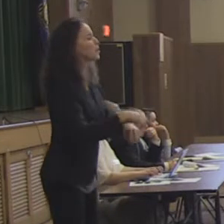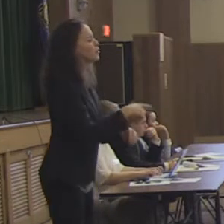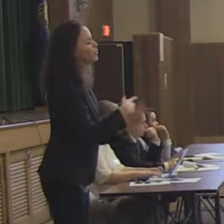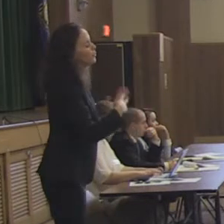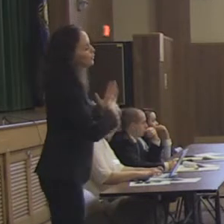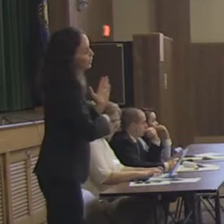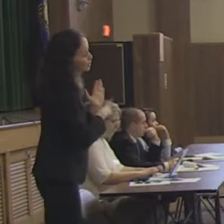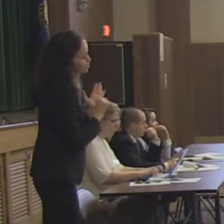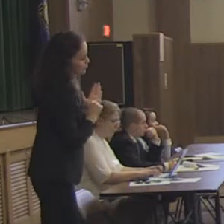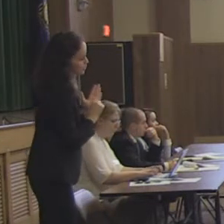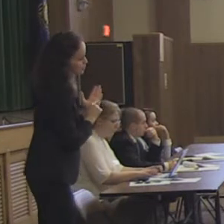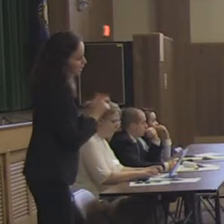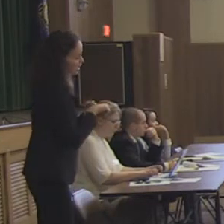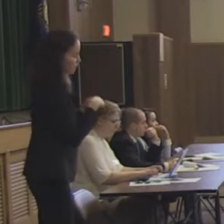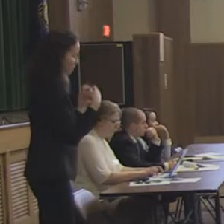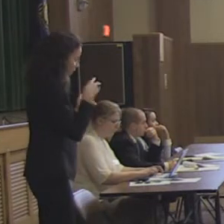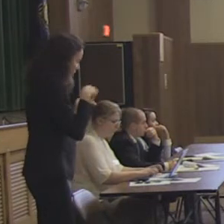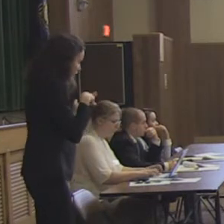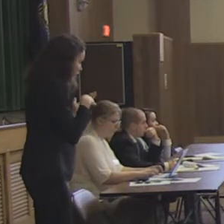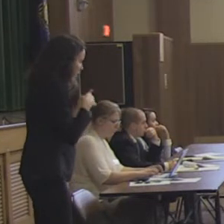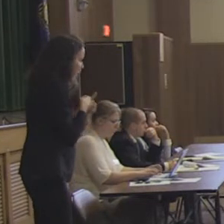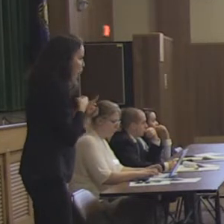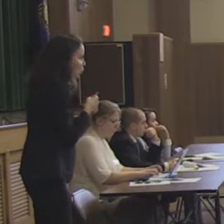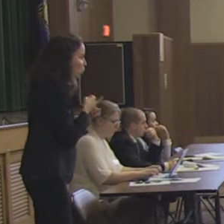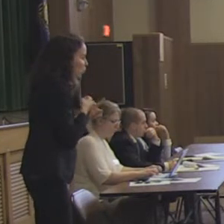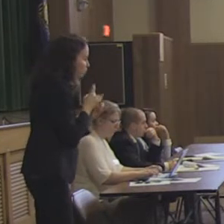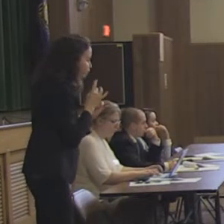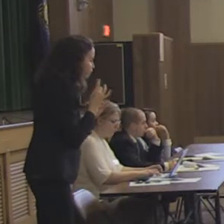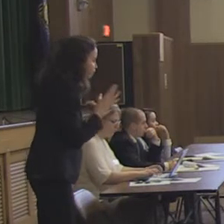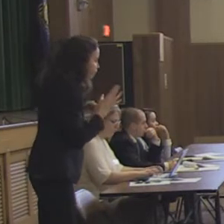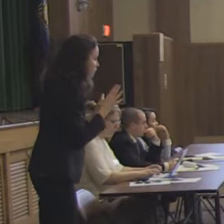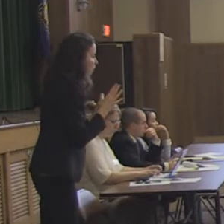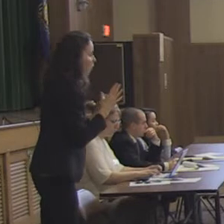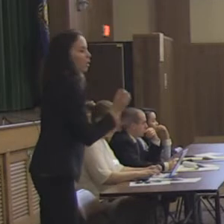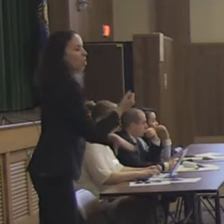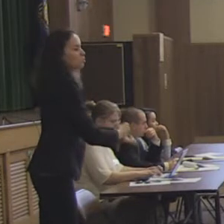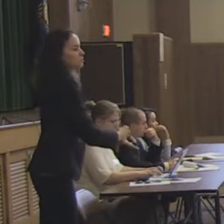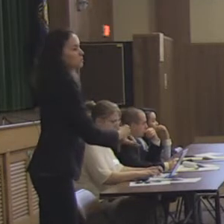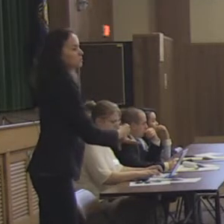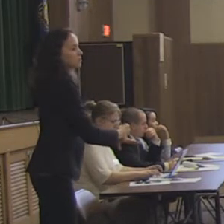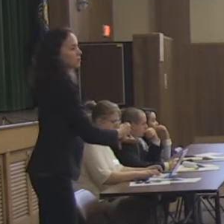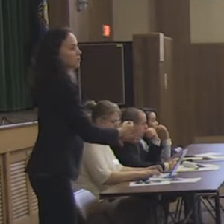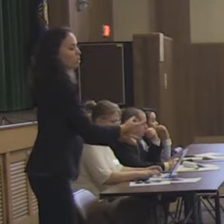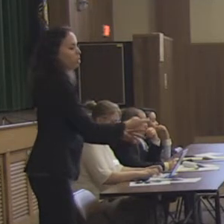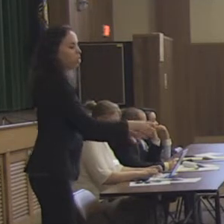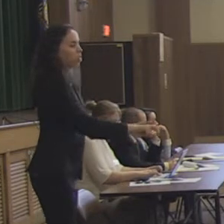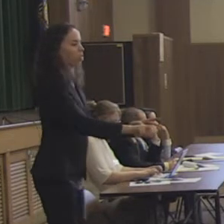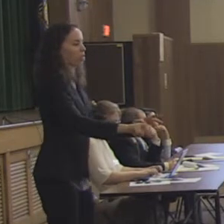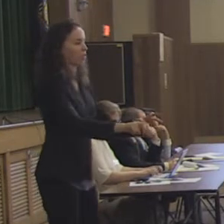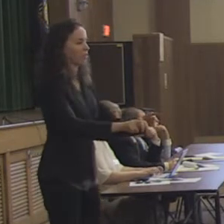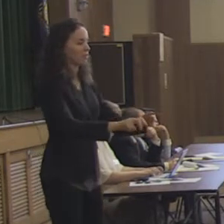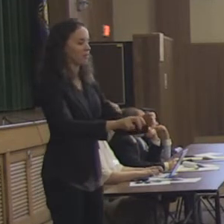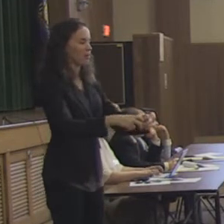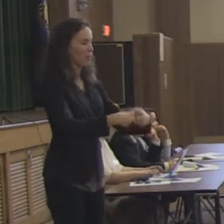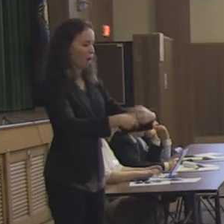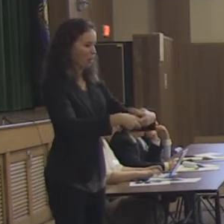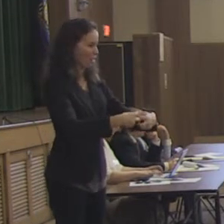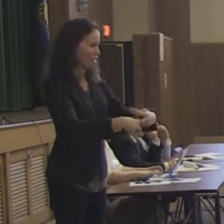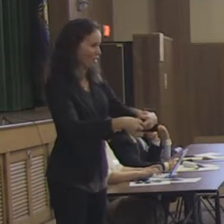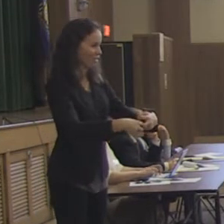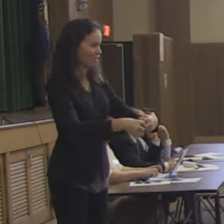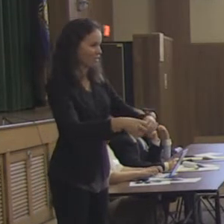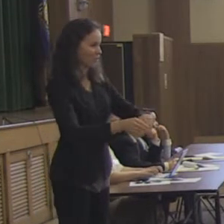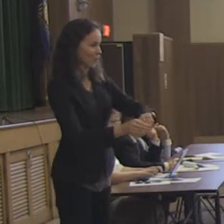you the abuse that was going on there, so they moved it up there? And now my concern is if they move it back, move